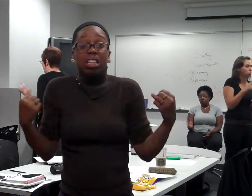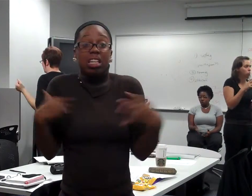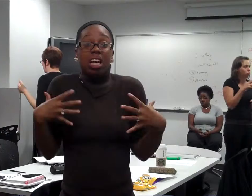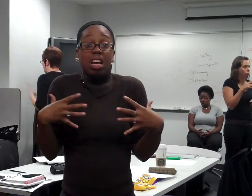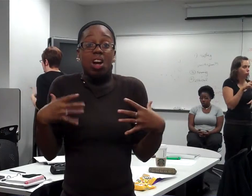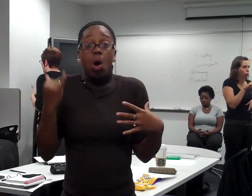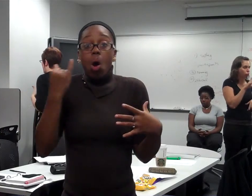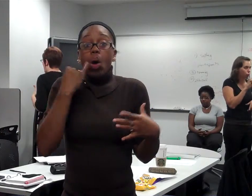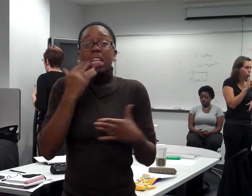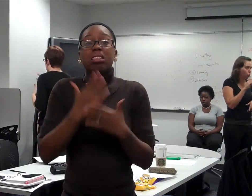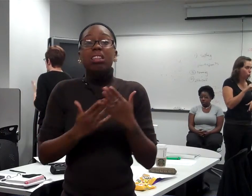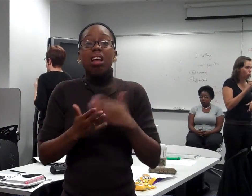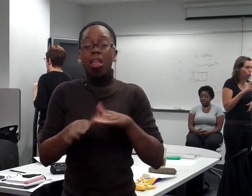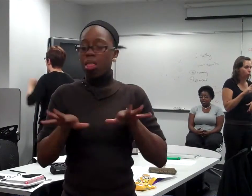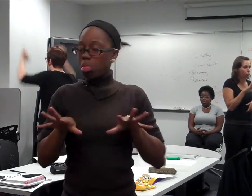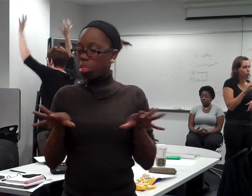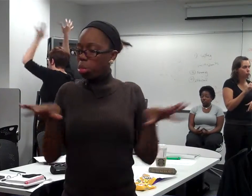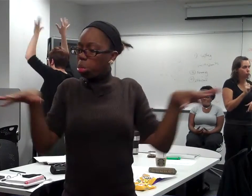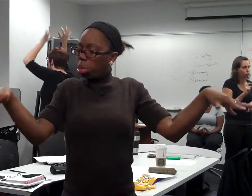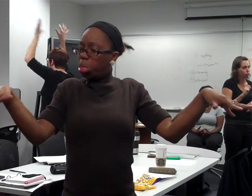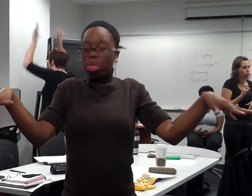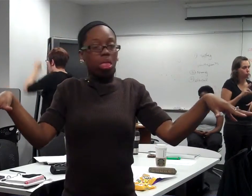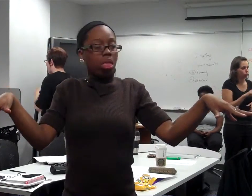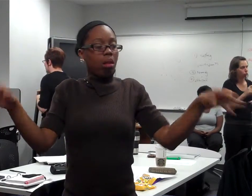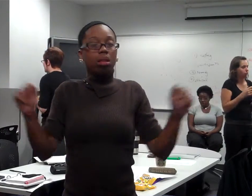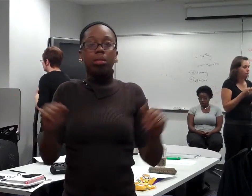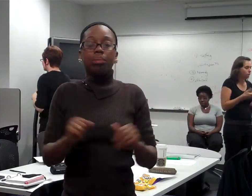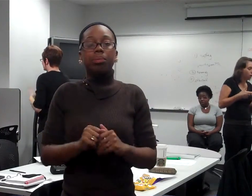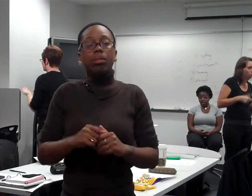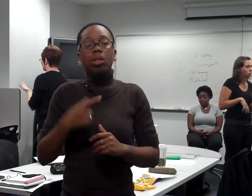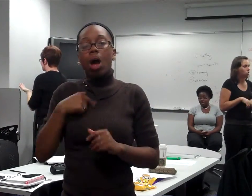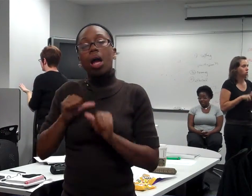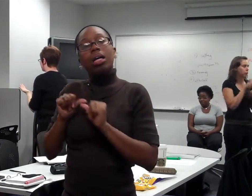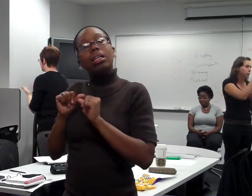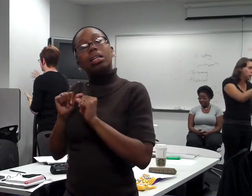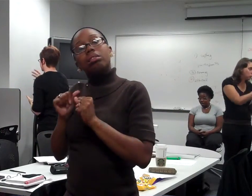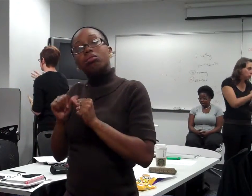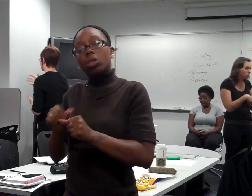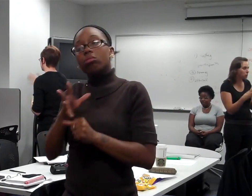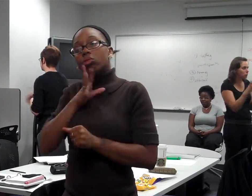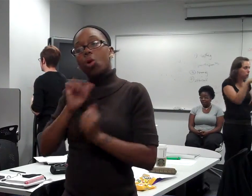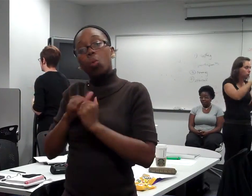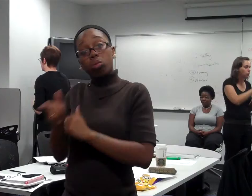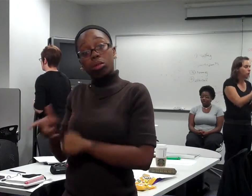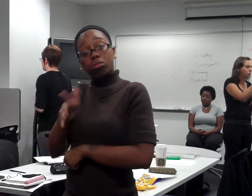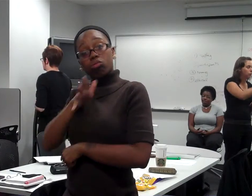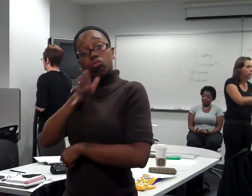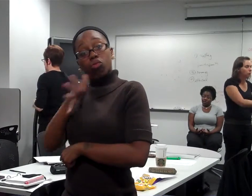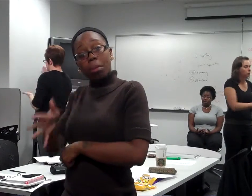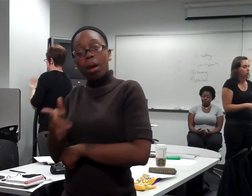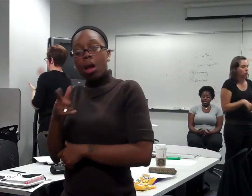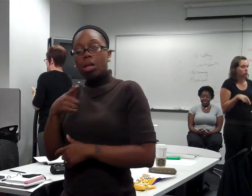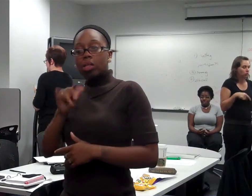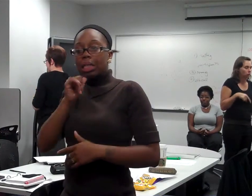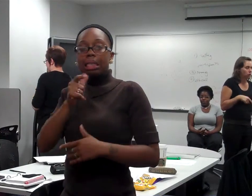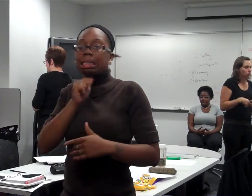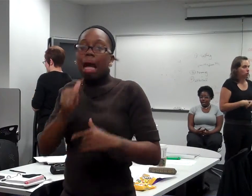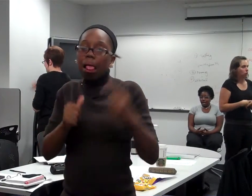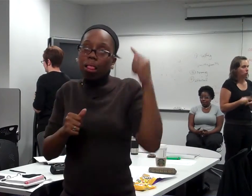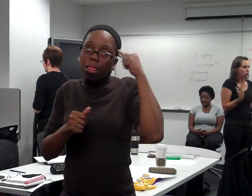the roller coaster. So I continued to talk to his grandmother to keep myself from thinking about it. A few minutes later, they came